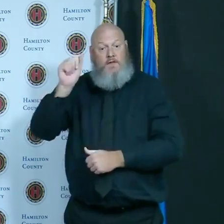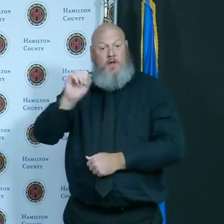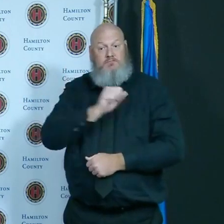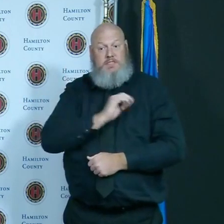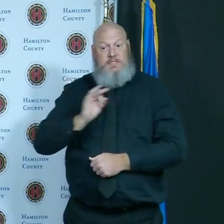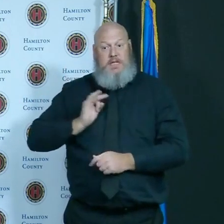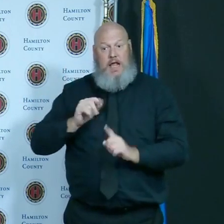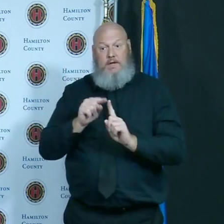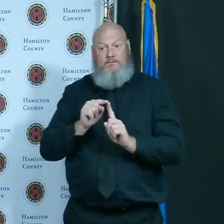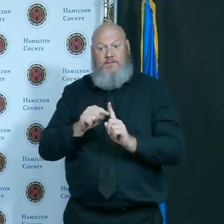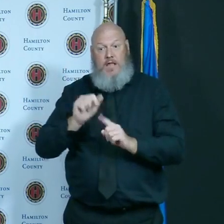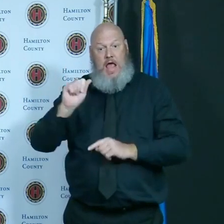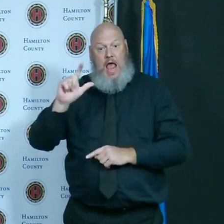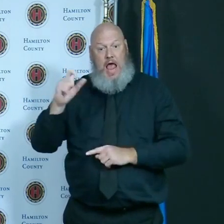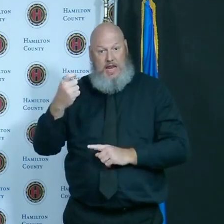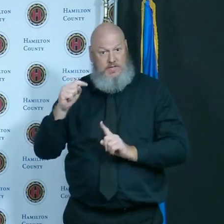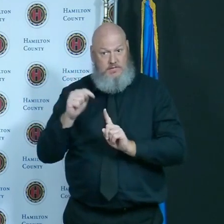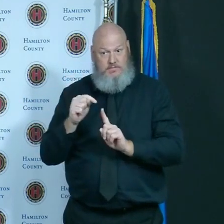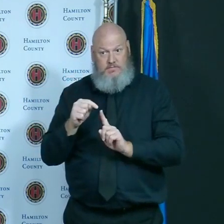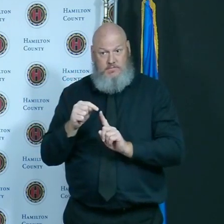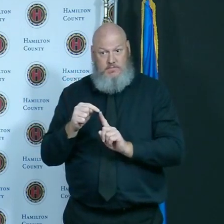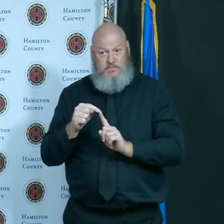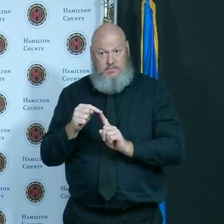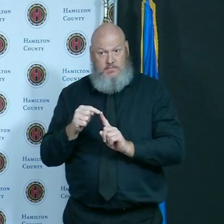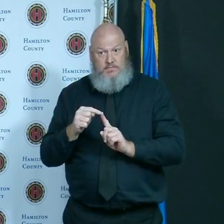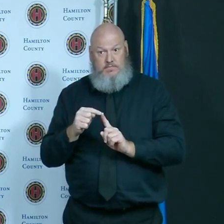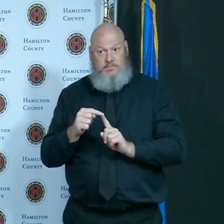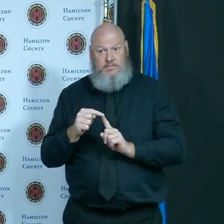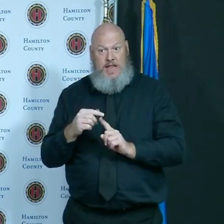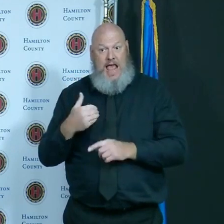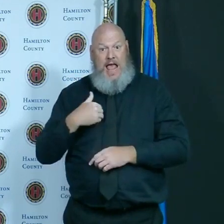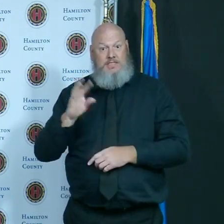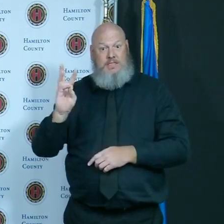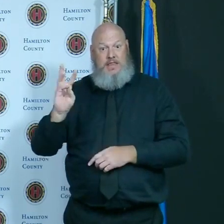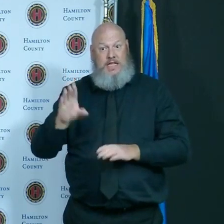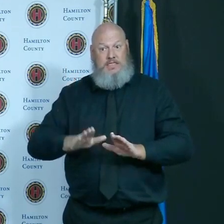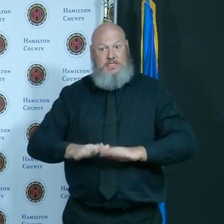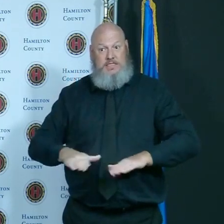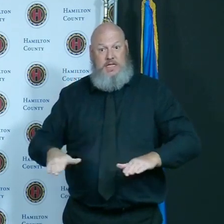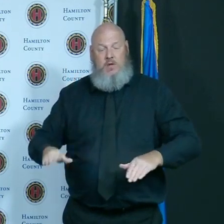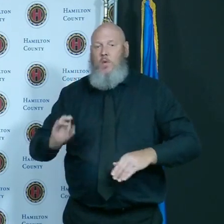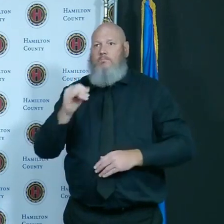everybody know it's not a huge time commitment. So go to the census at